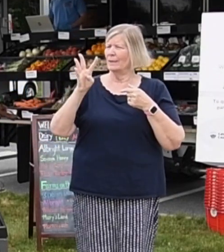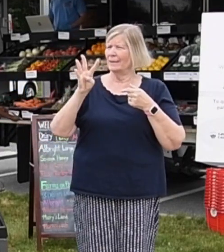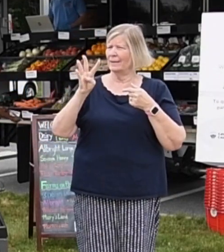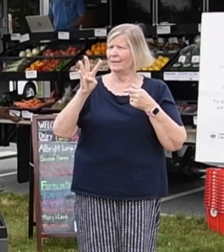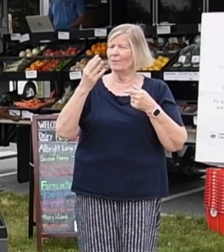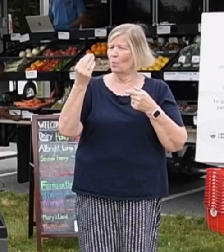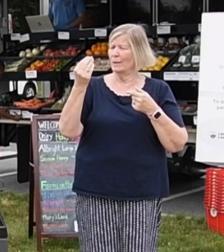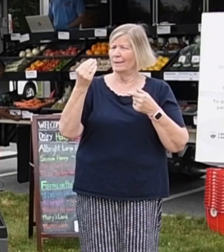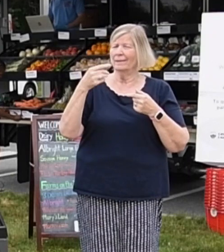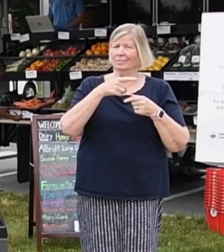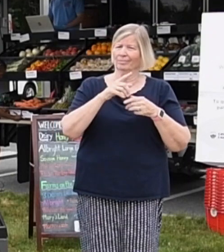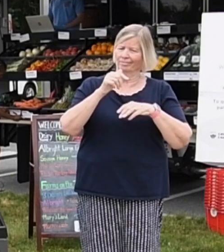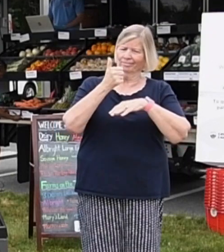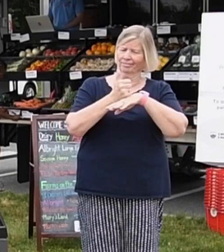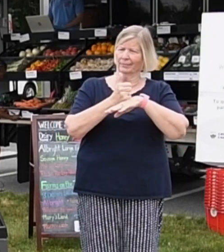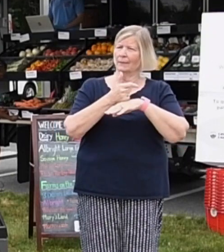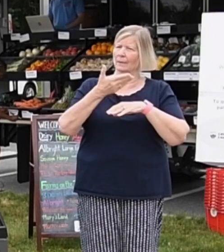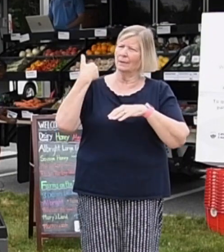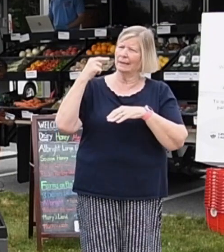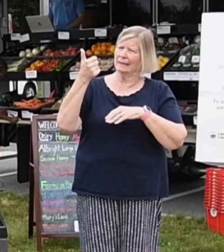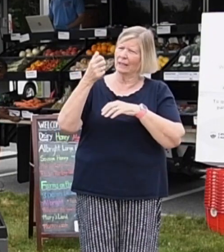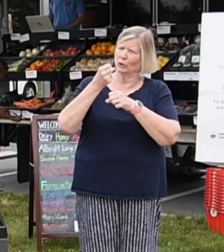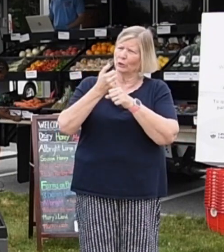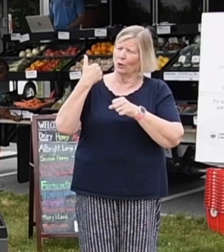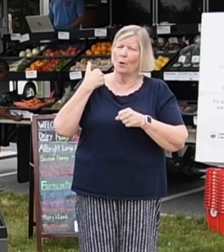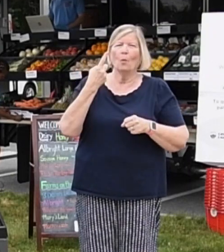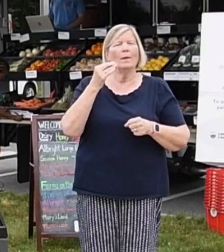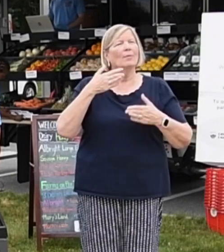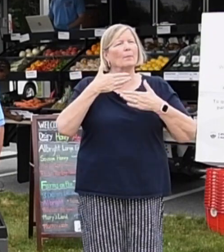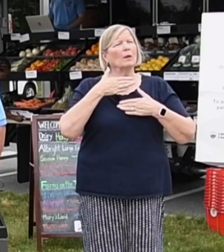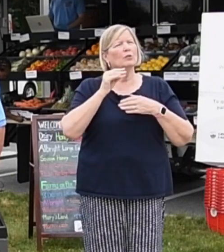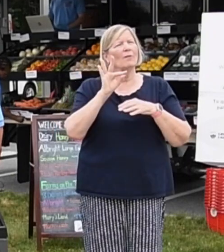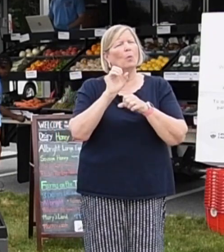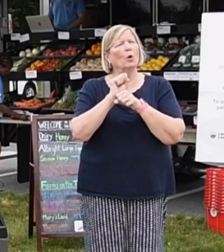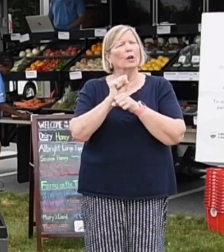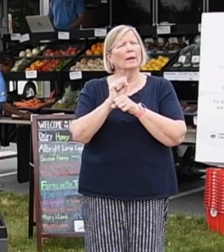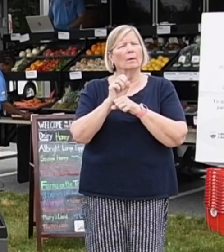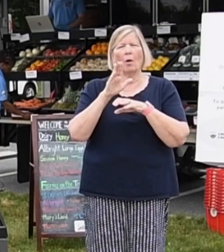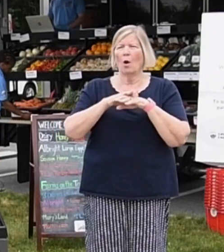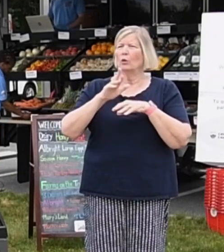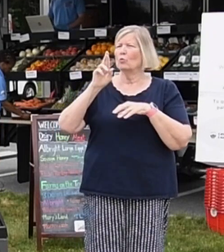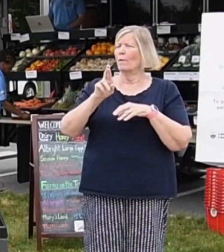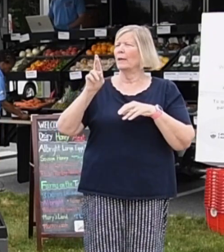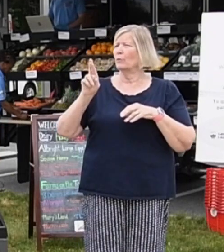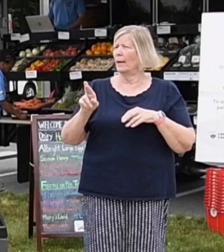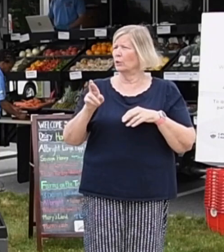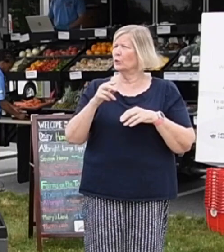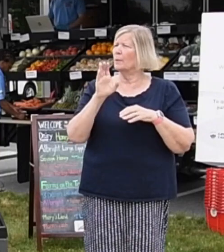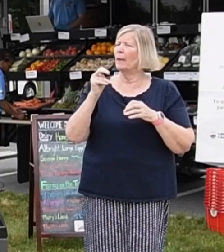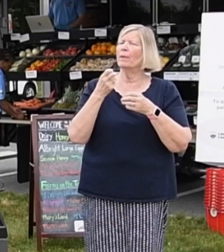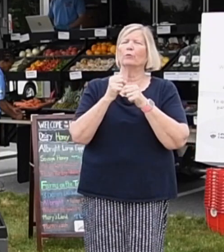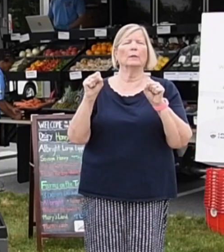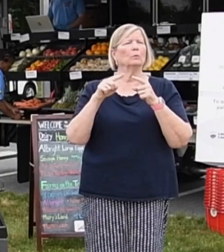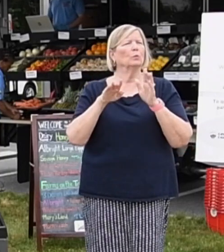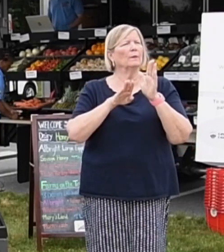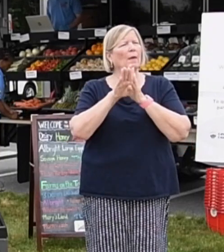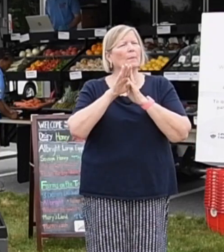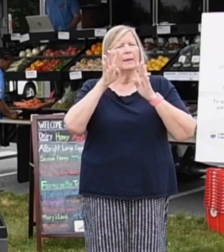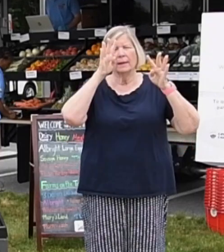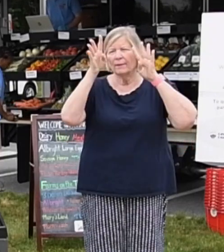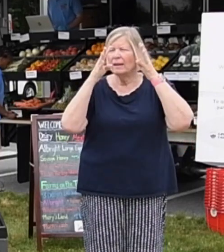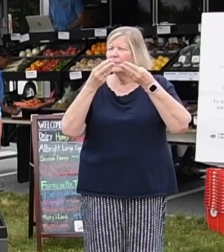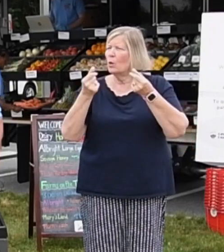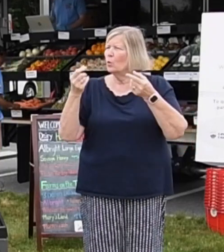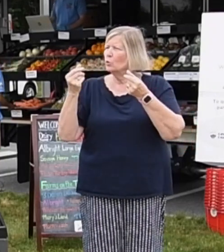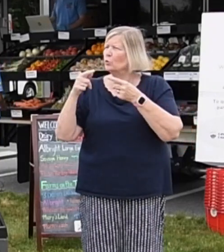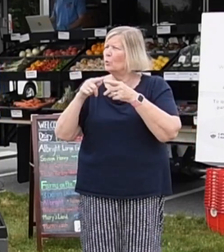inception 10 years ago. One of the pleasures of working on the Roving Radish has been the freedom to develop innovative